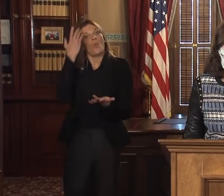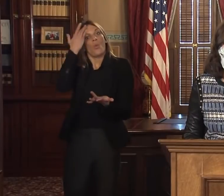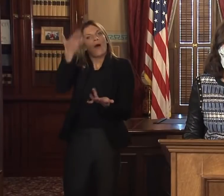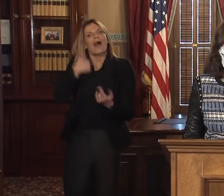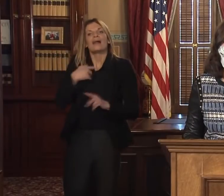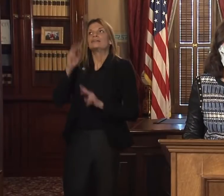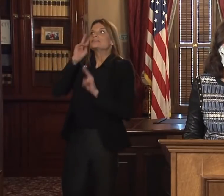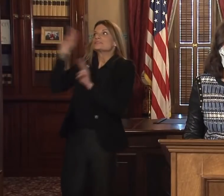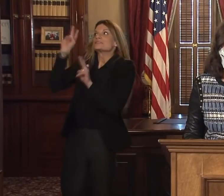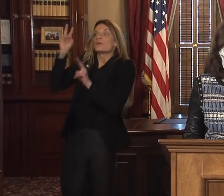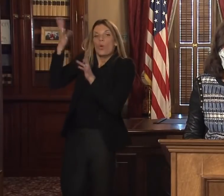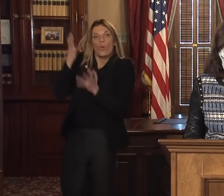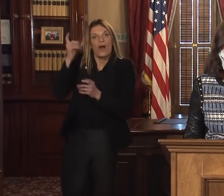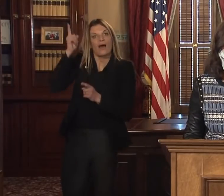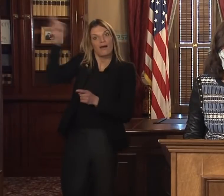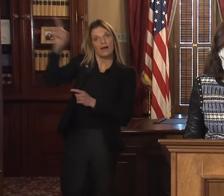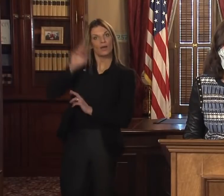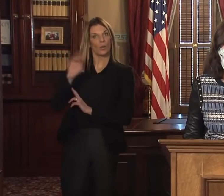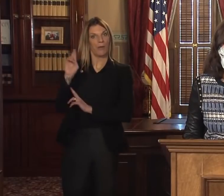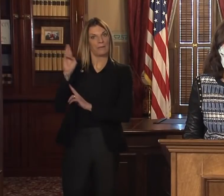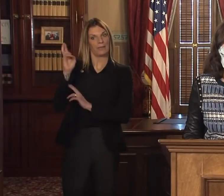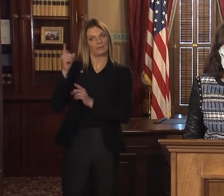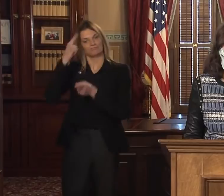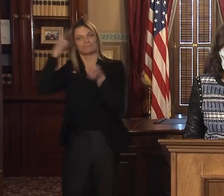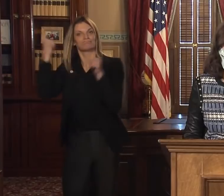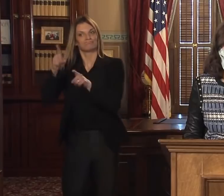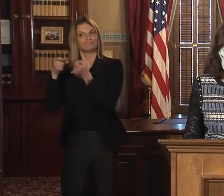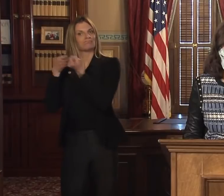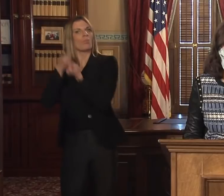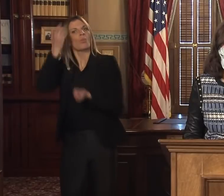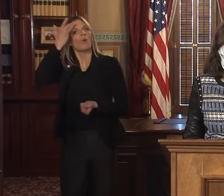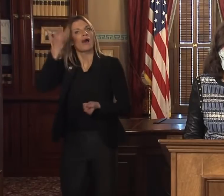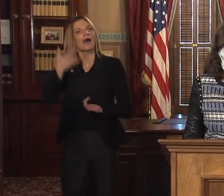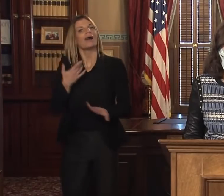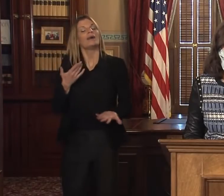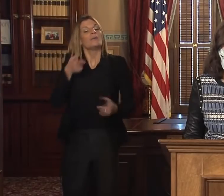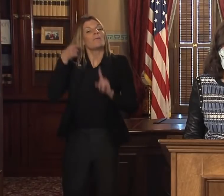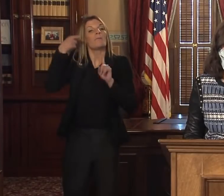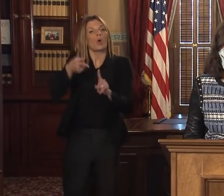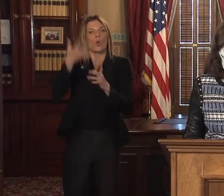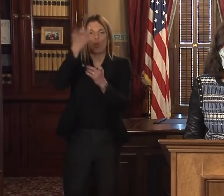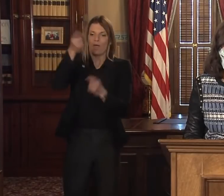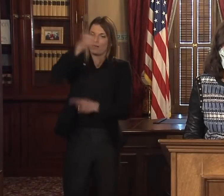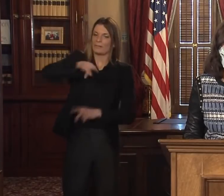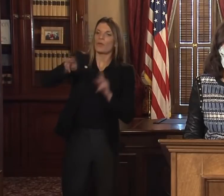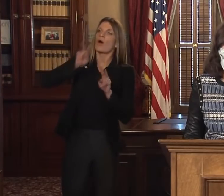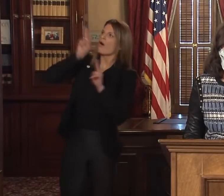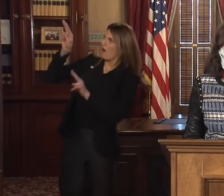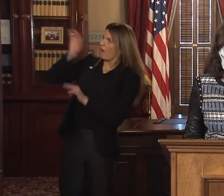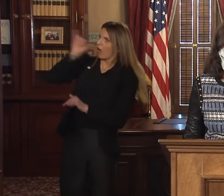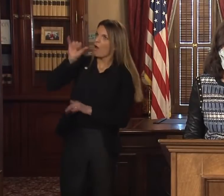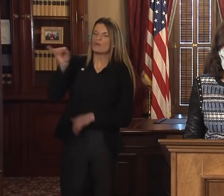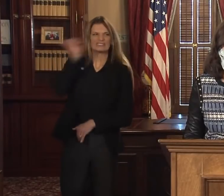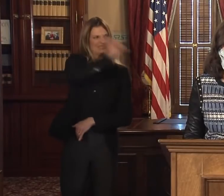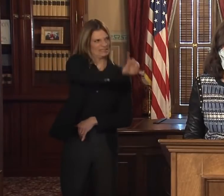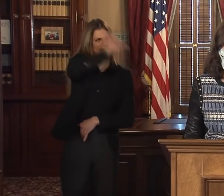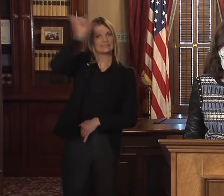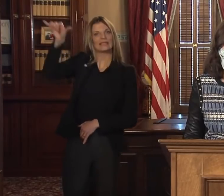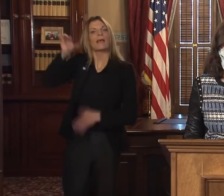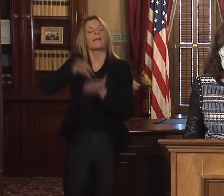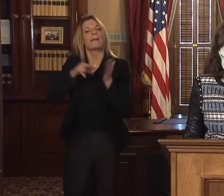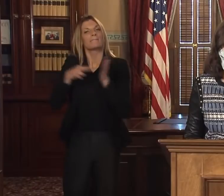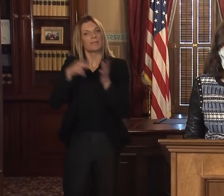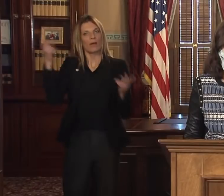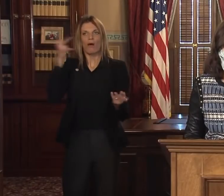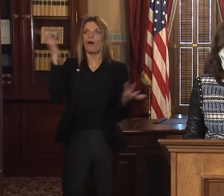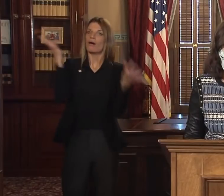not change the fact that this is the law, it will reinforce that we're all in this together. We have to get the politics out of